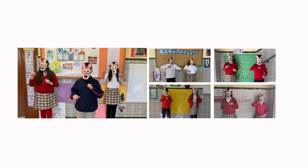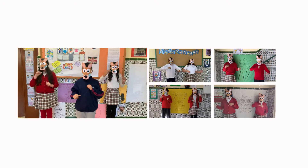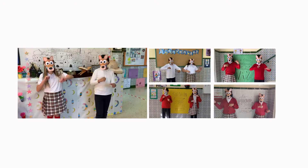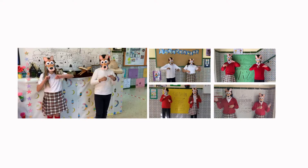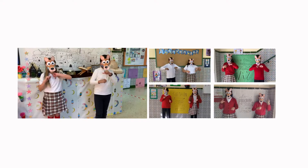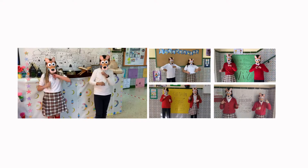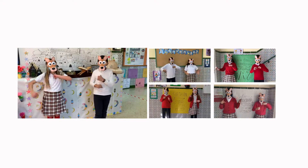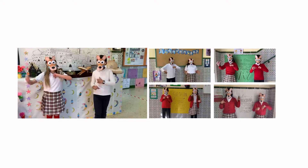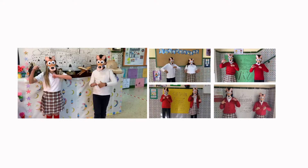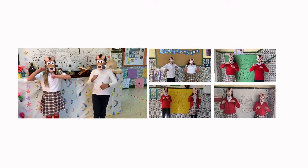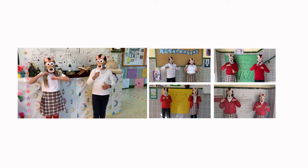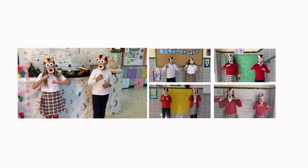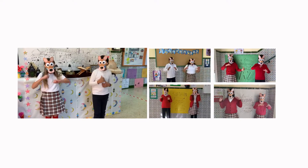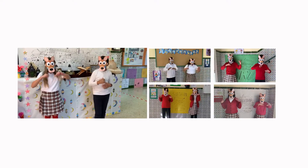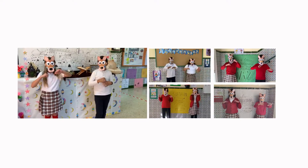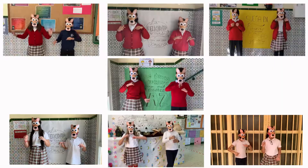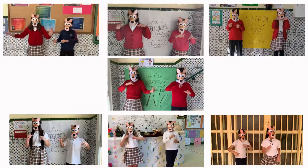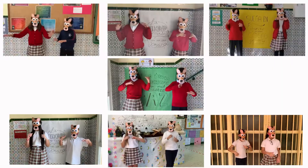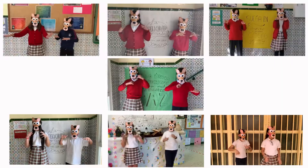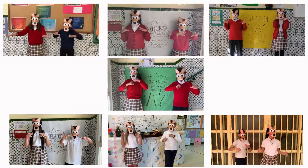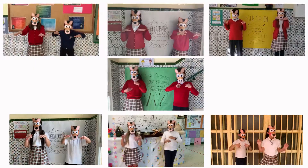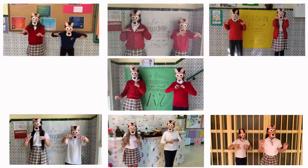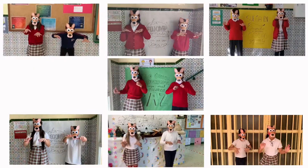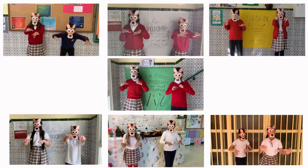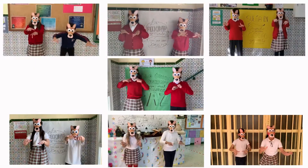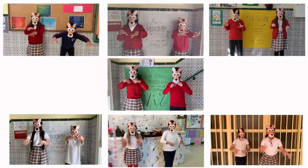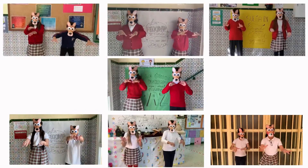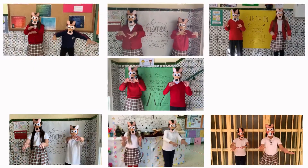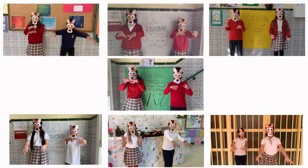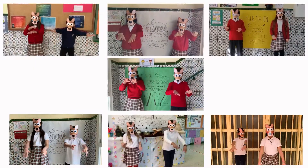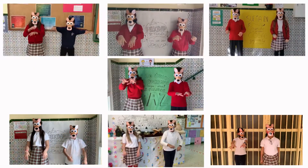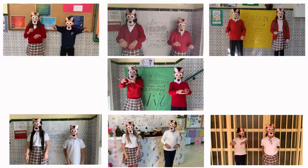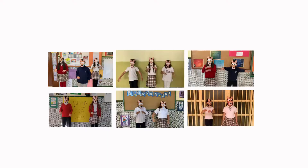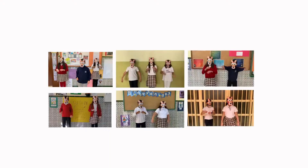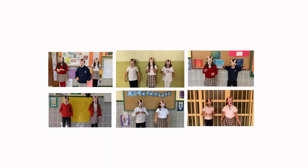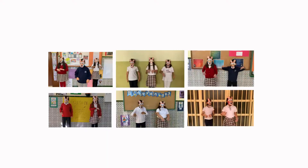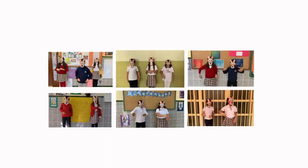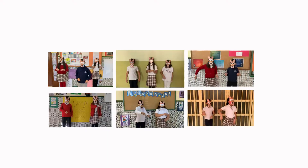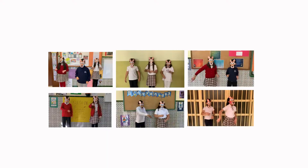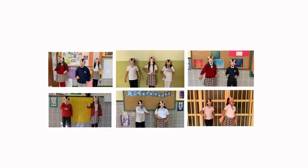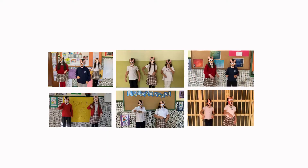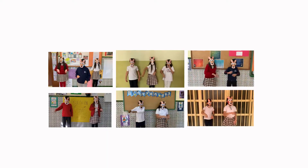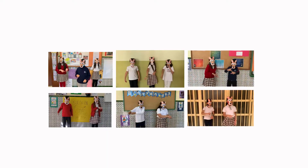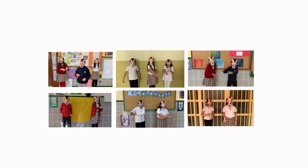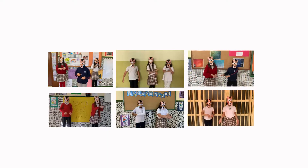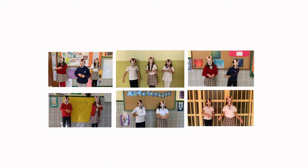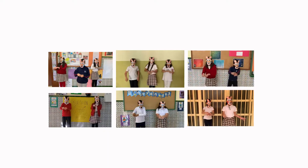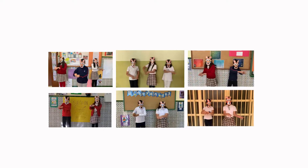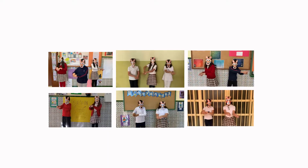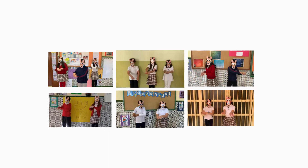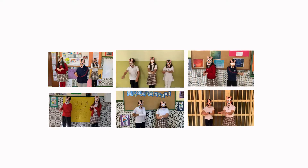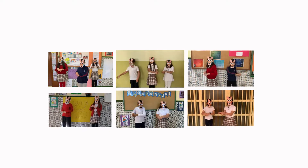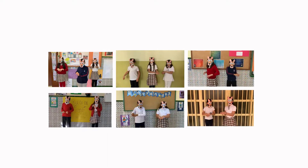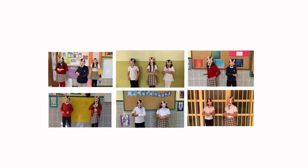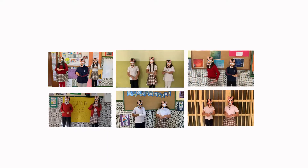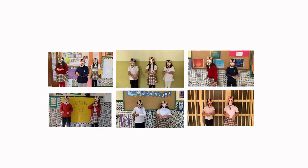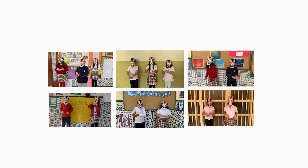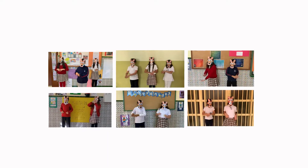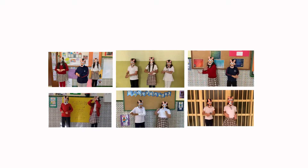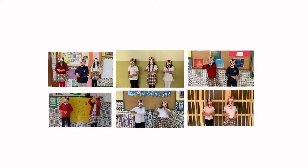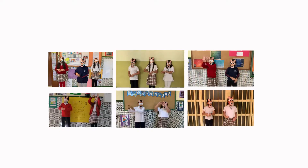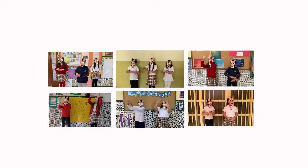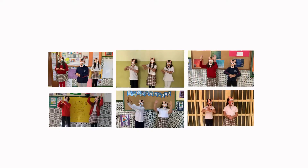all the lands on earth we come We share a dream